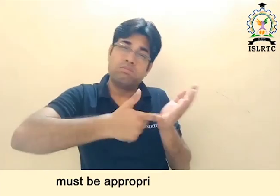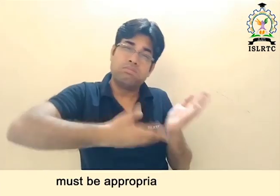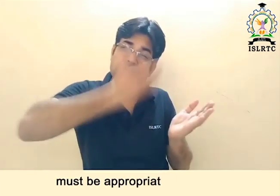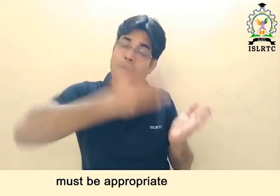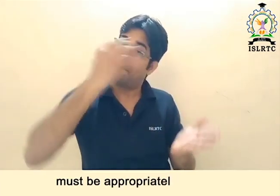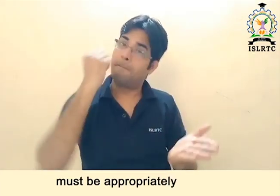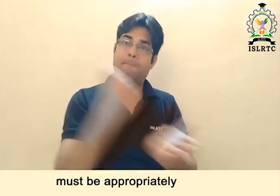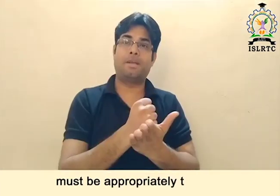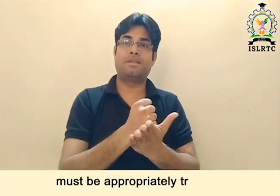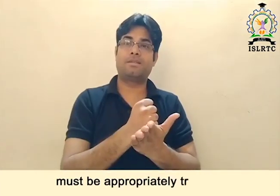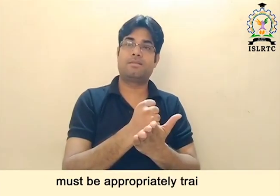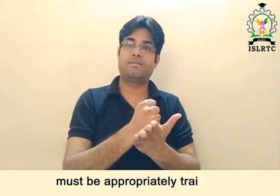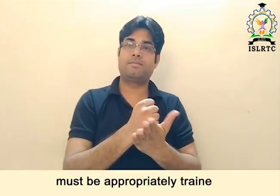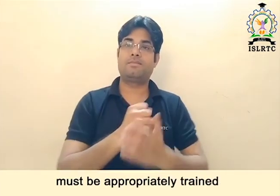trained.